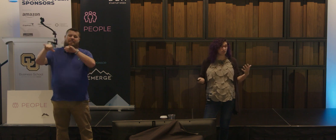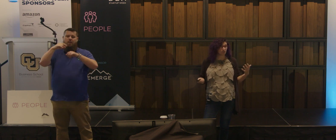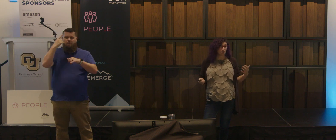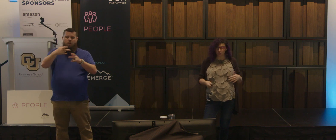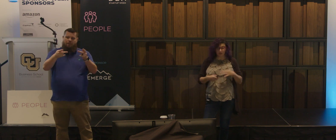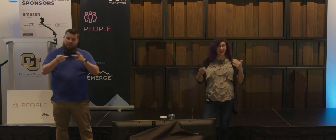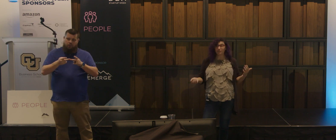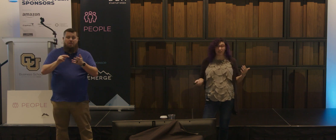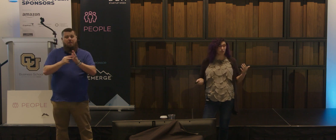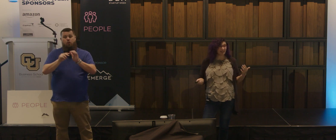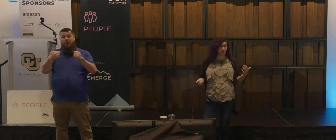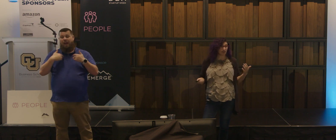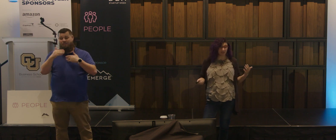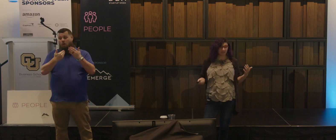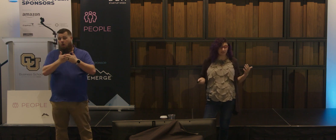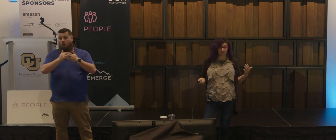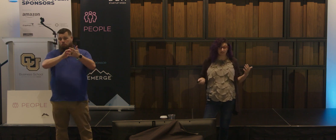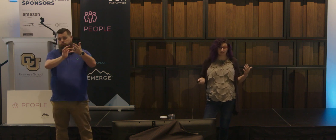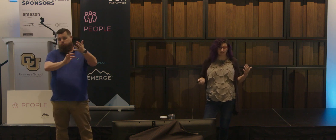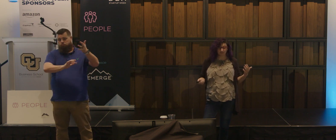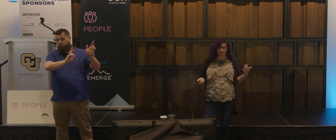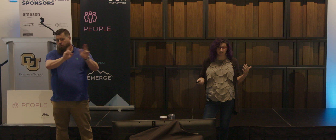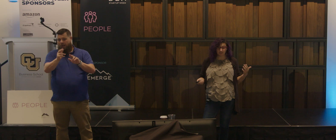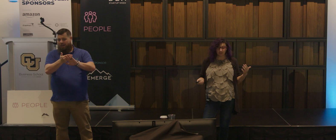position, so you can have all that written out in advance.